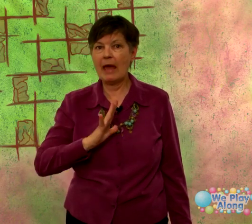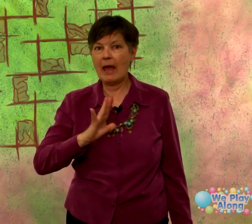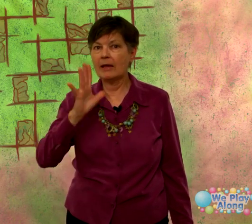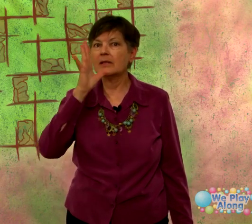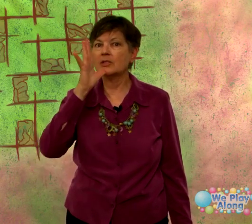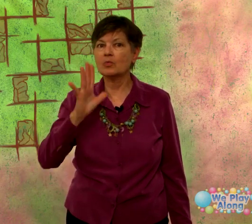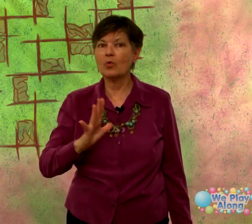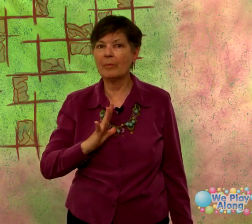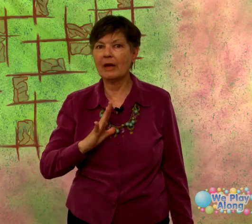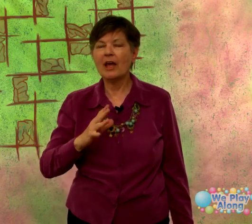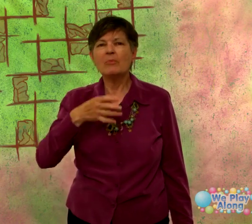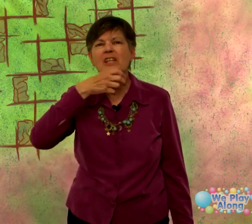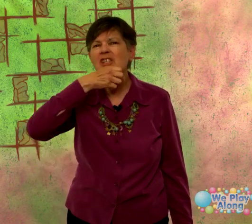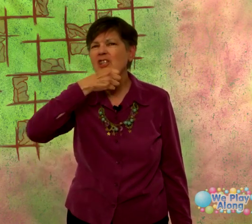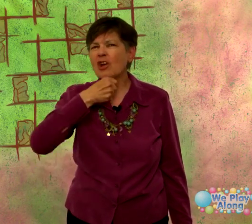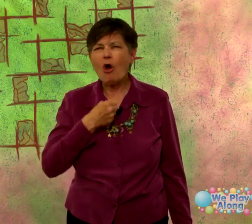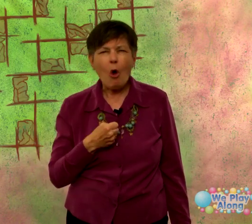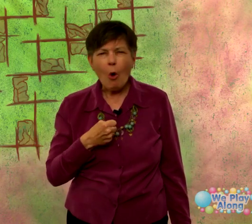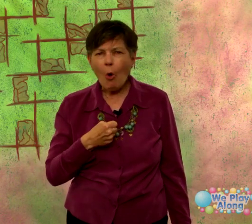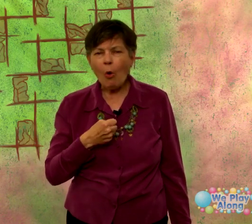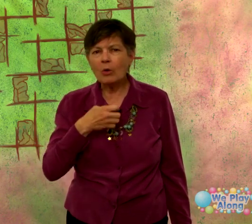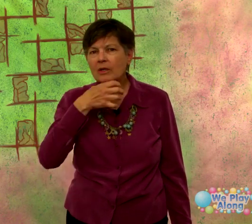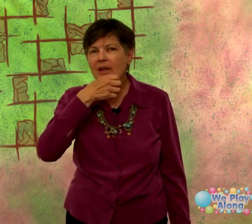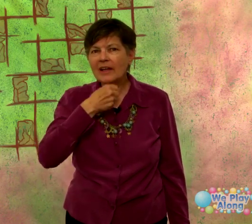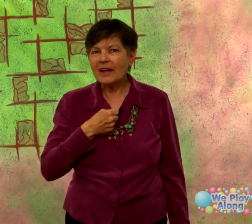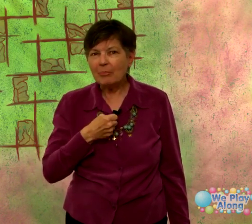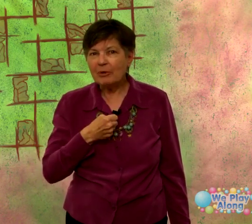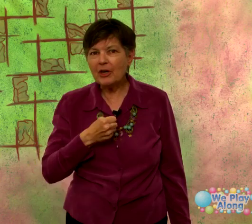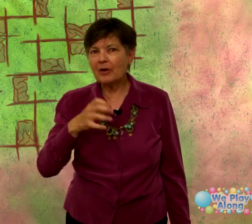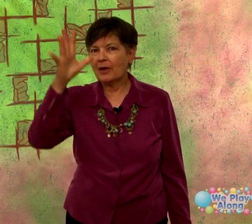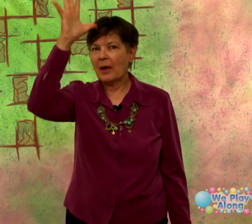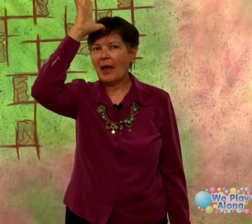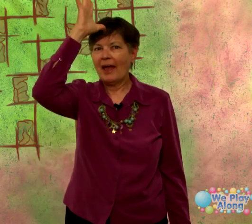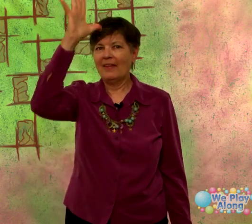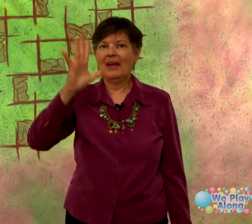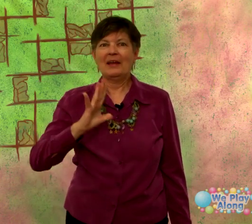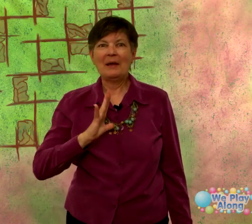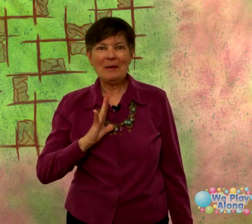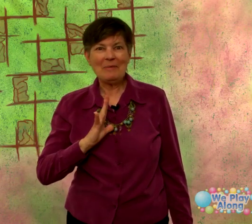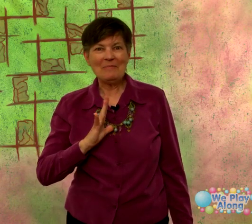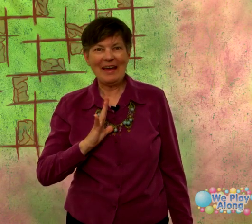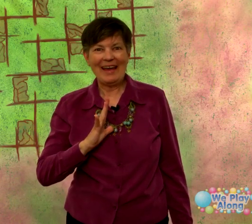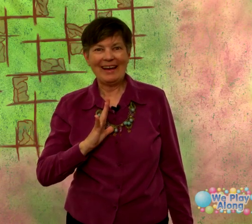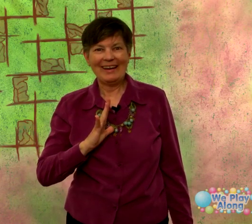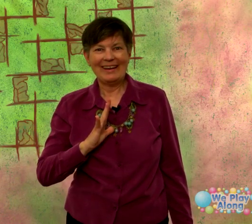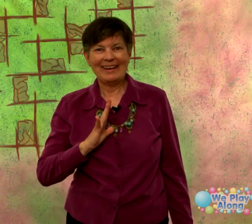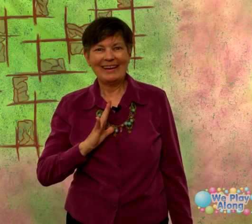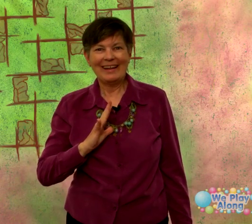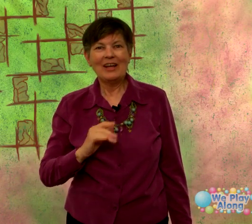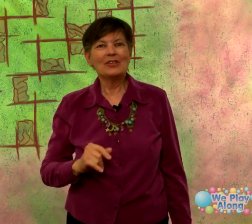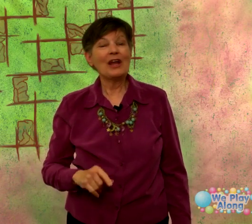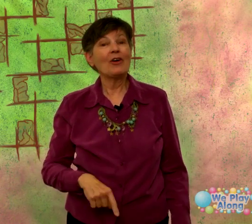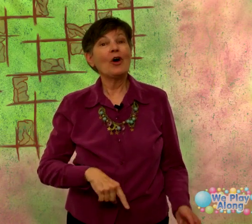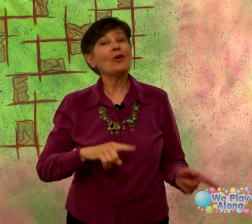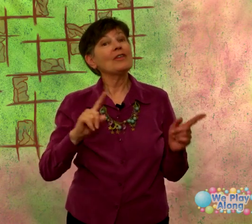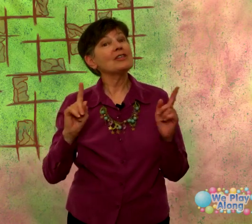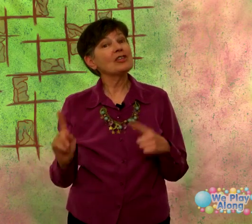man and this is woman. But this is an old, like a beard, and then man. So now go to the